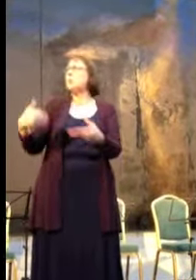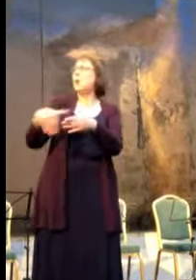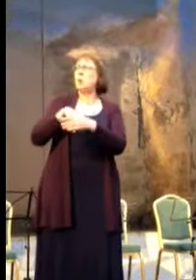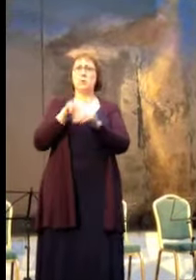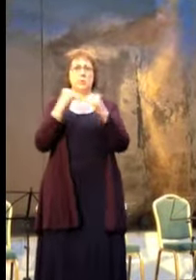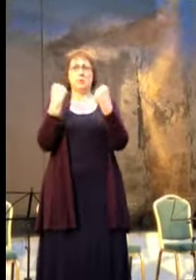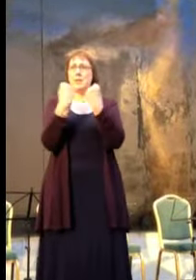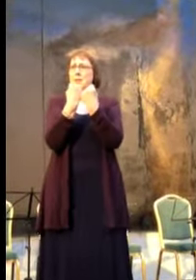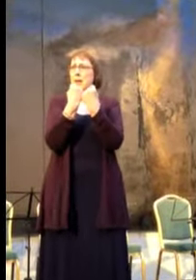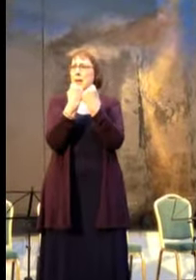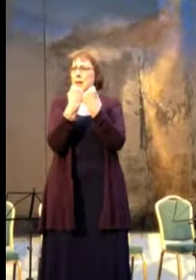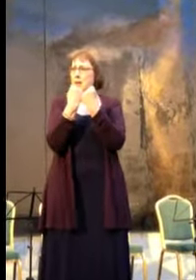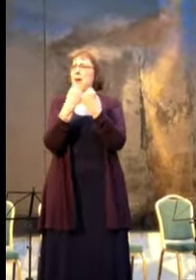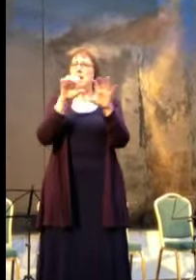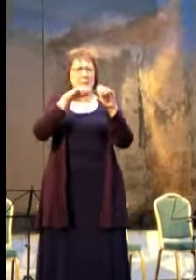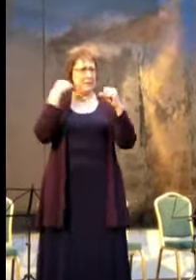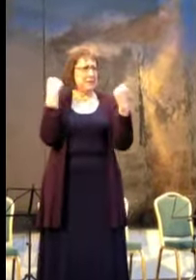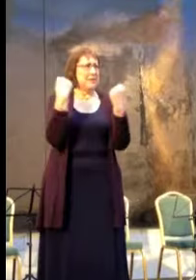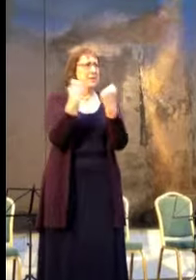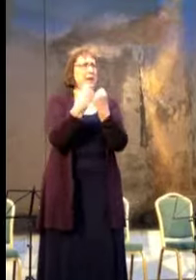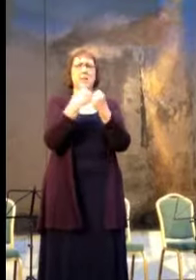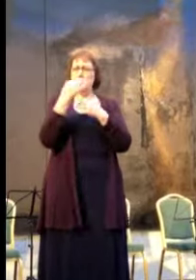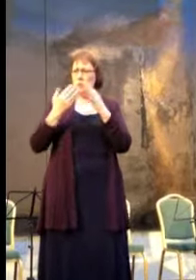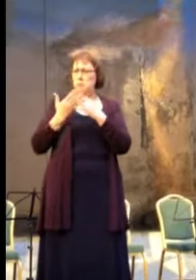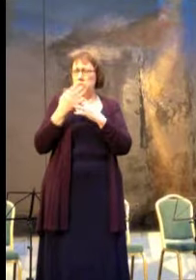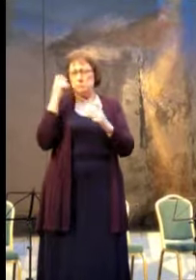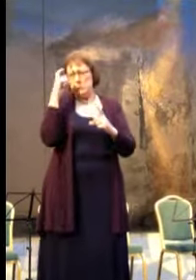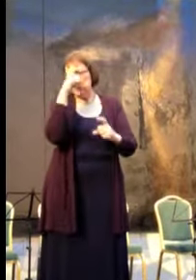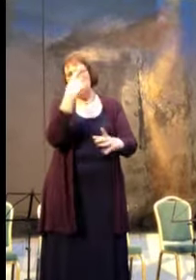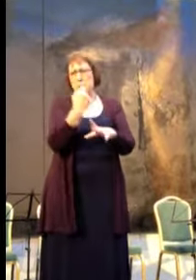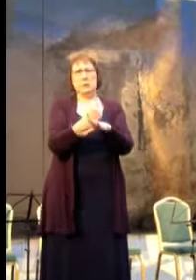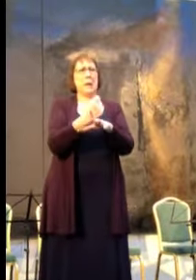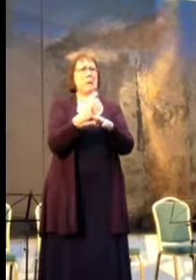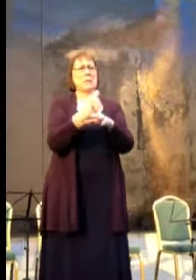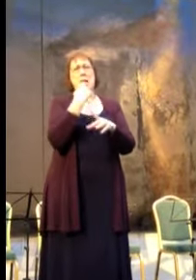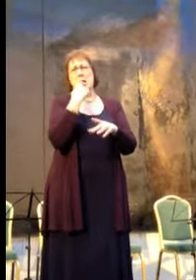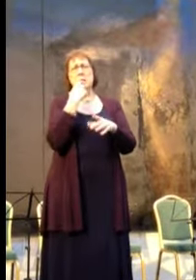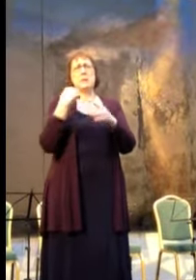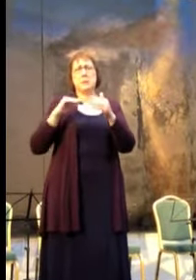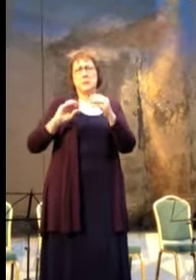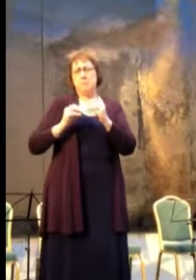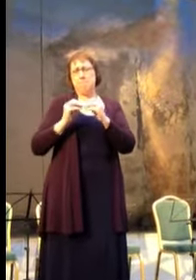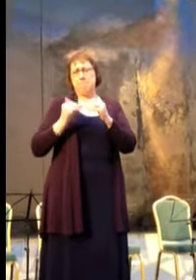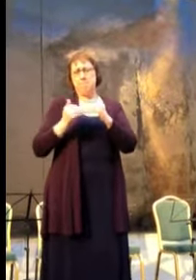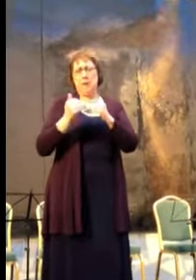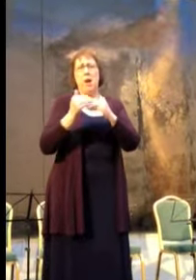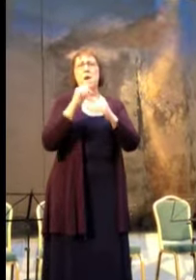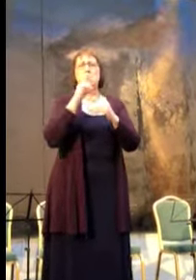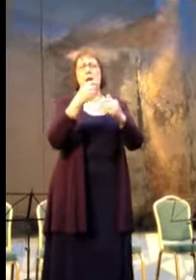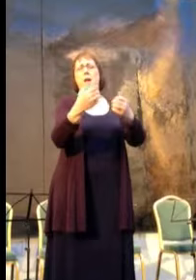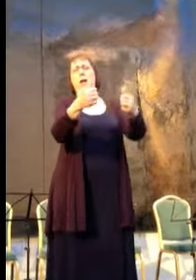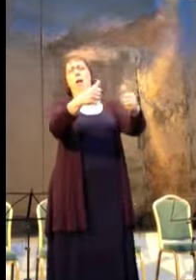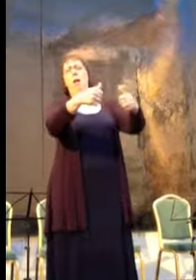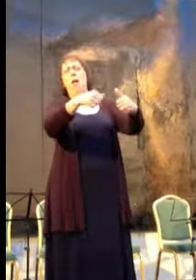society. It's a society that went through difficult periods and several times in its history, always coming out the other end, but